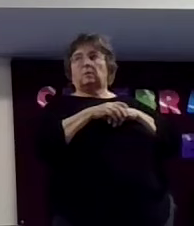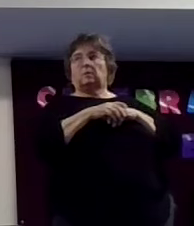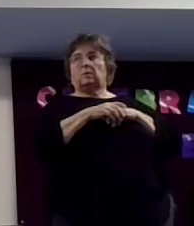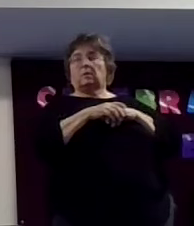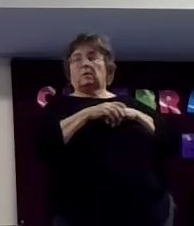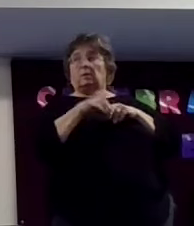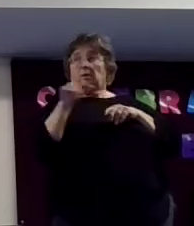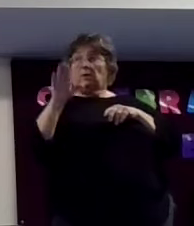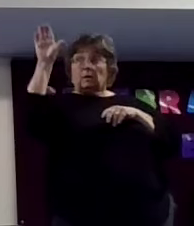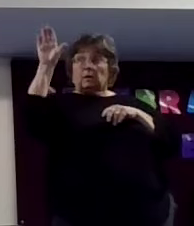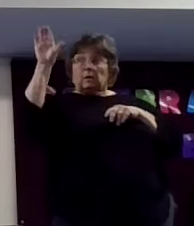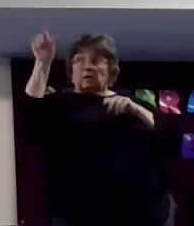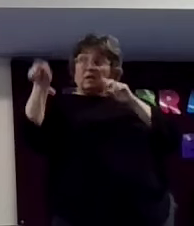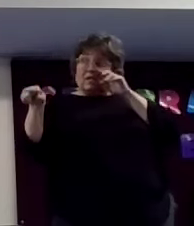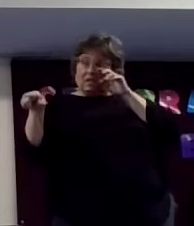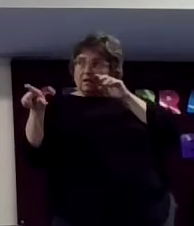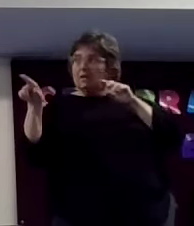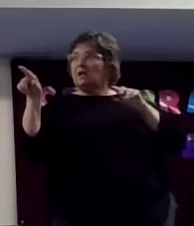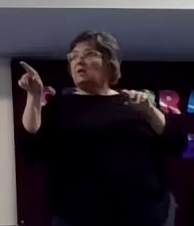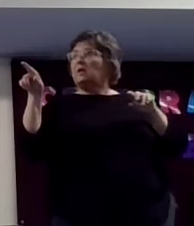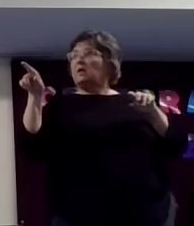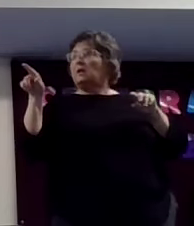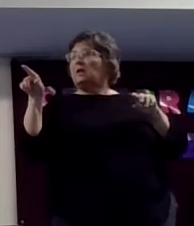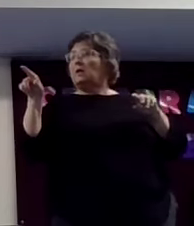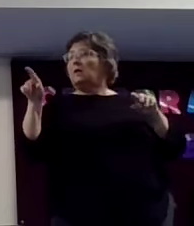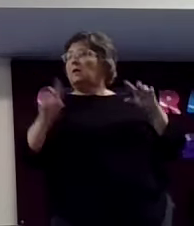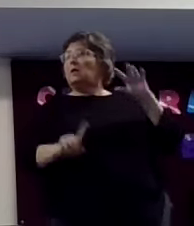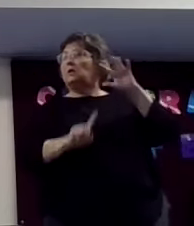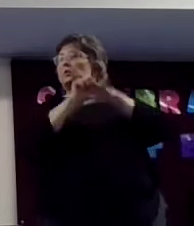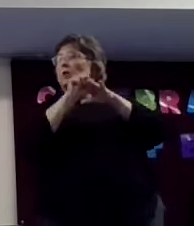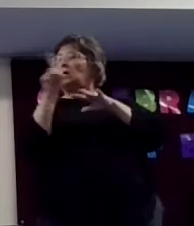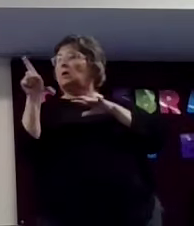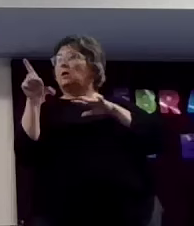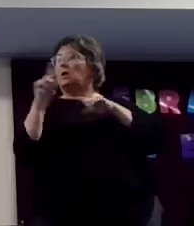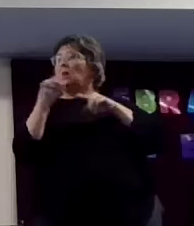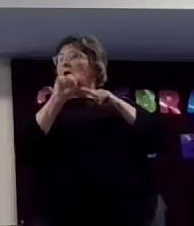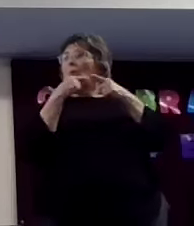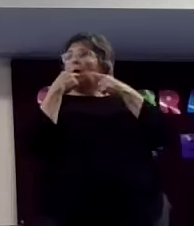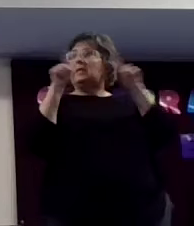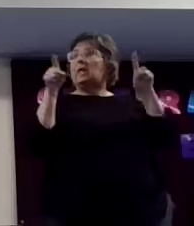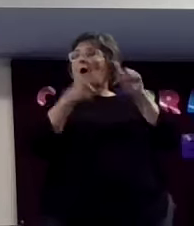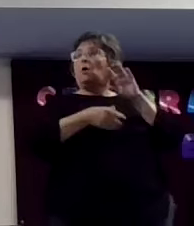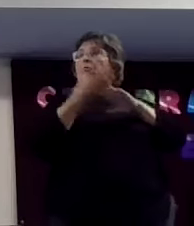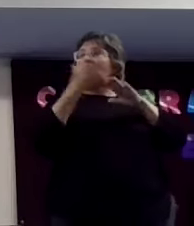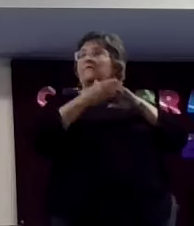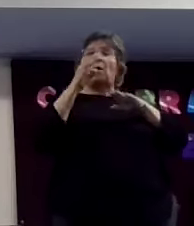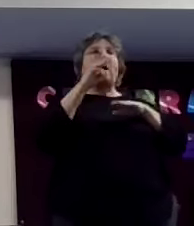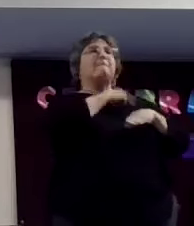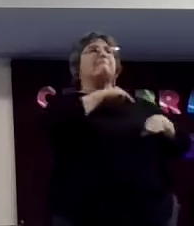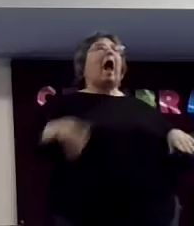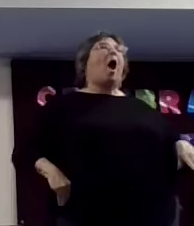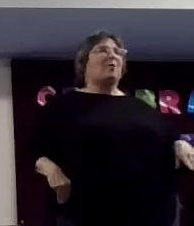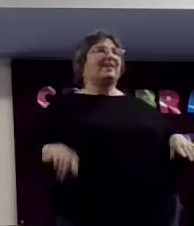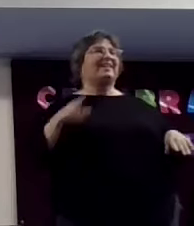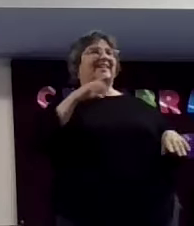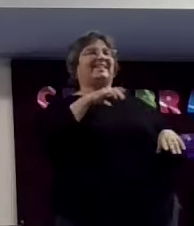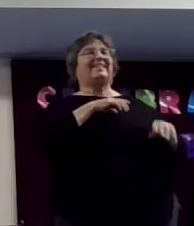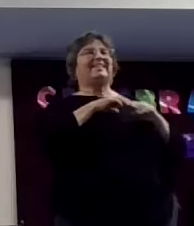it out there. There was a hand here first. You showed up, so I have to ask, when are you going to announce you're running for mayor?